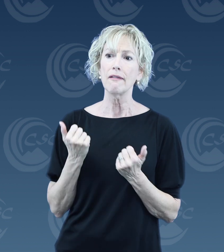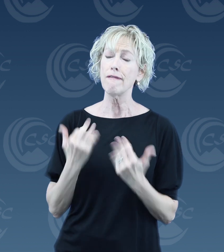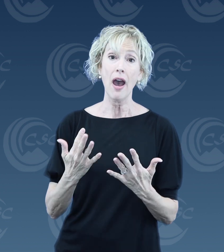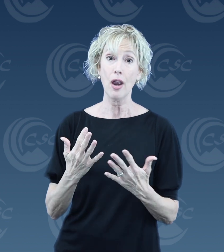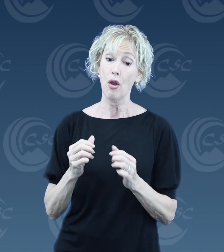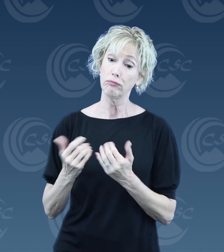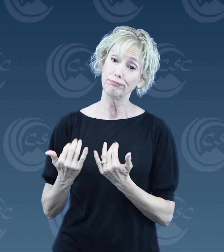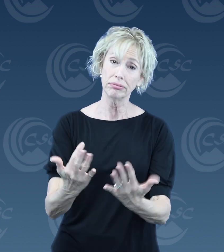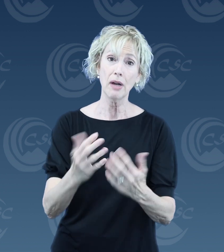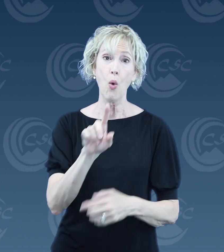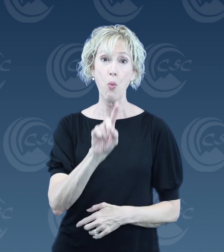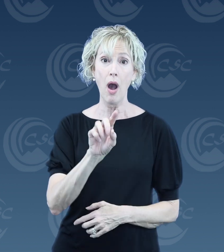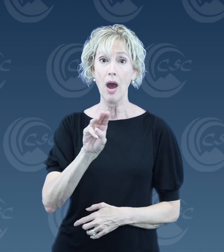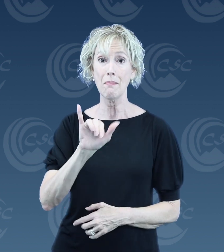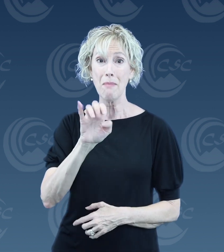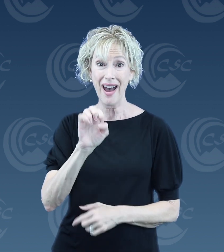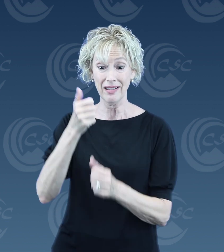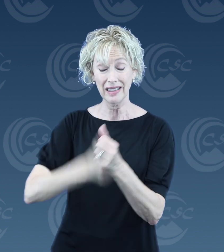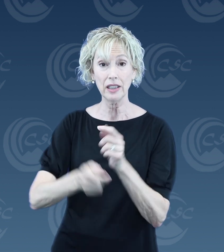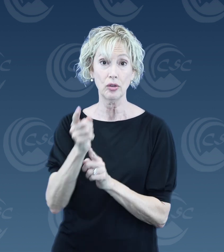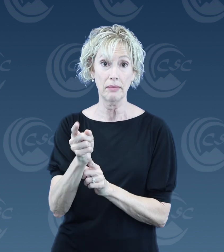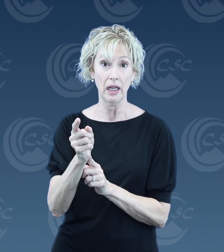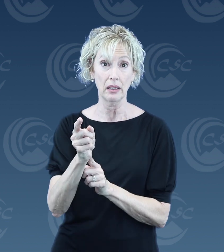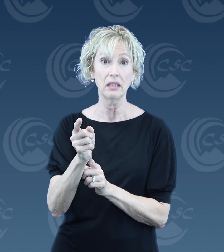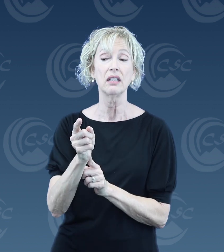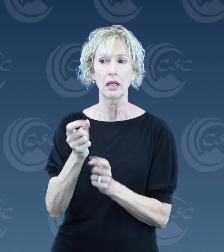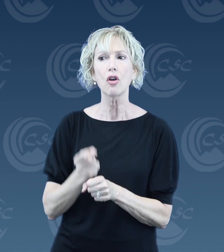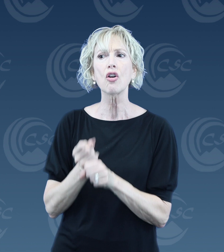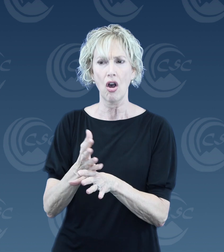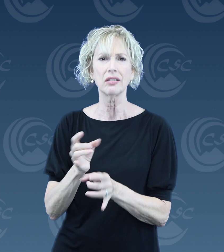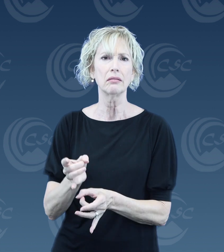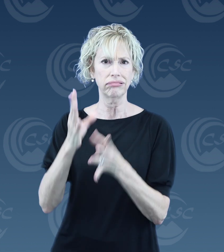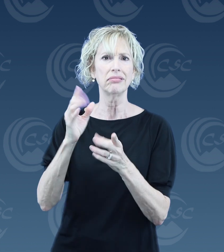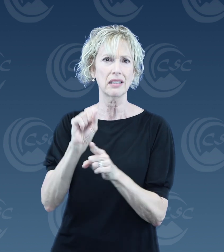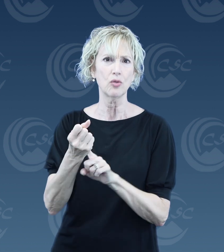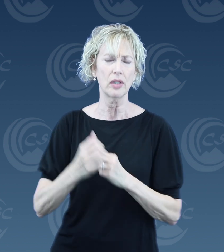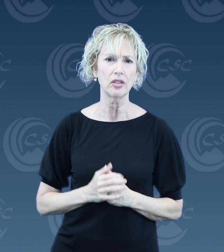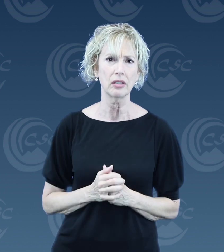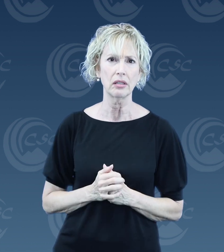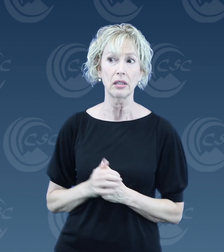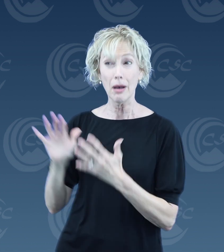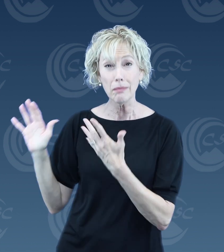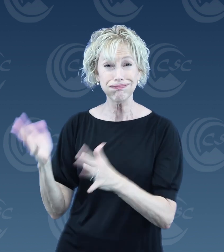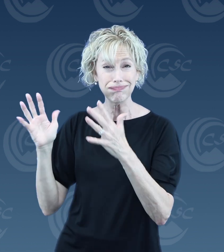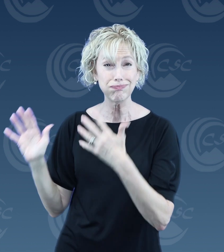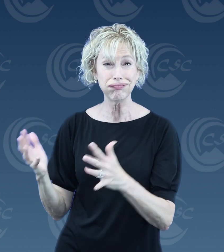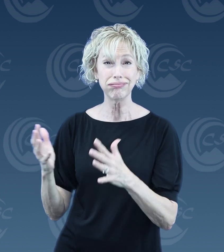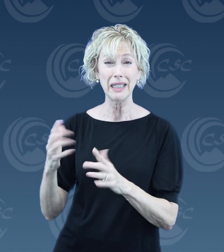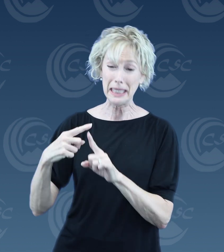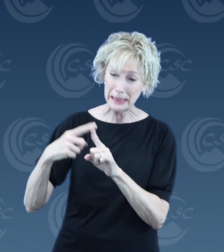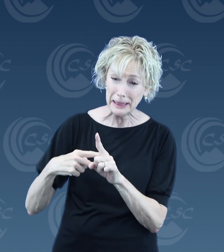fire traveled 1 mile every minute, resulting in this tragedy. With those kind of winds and